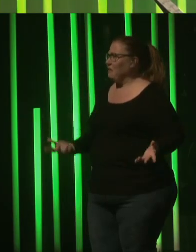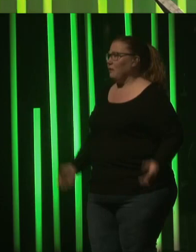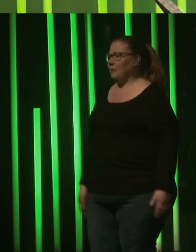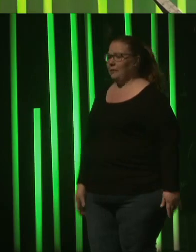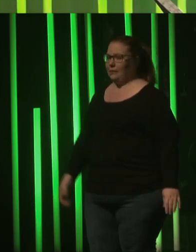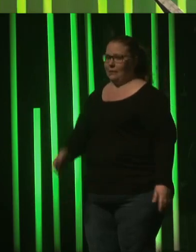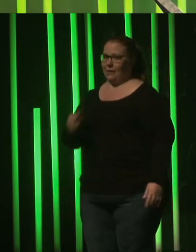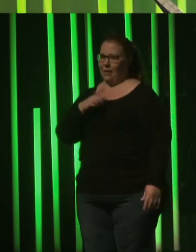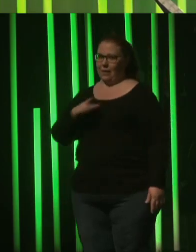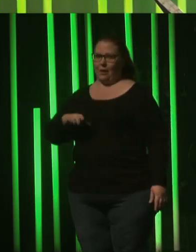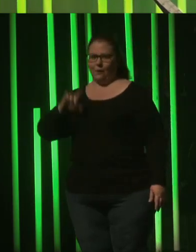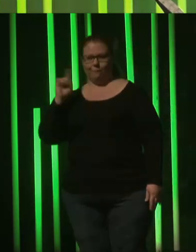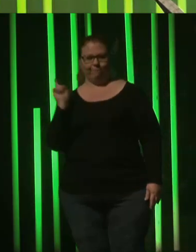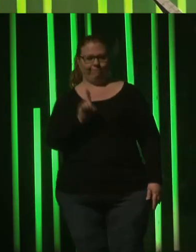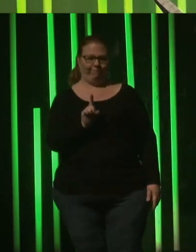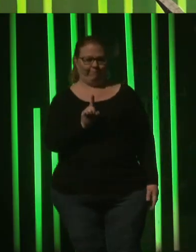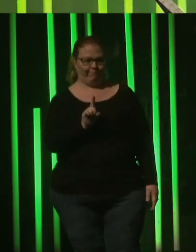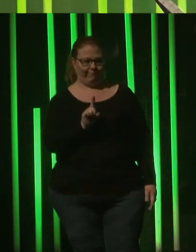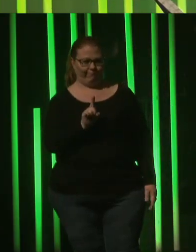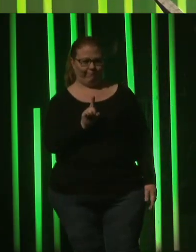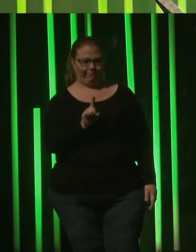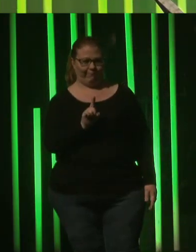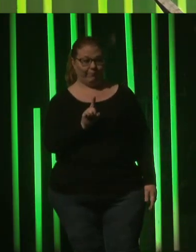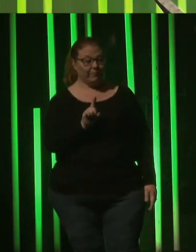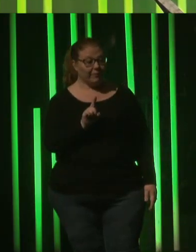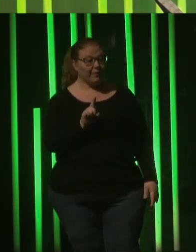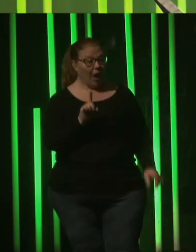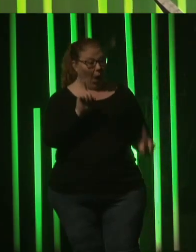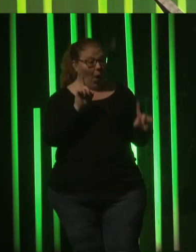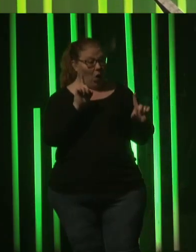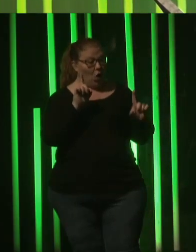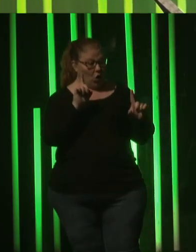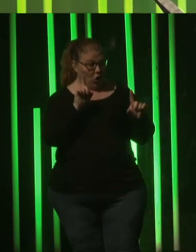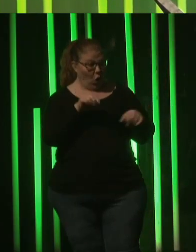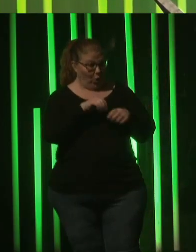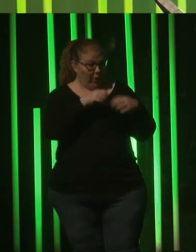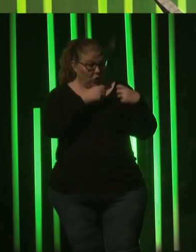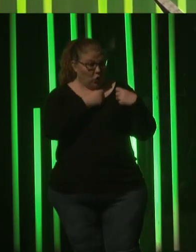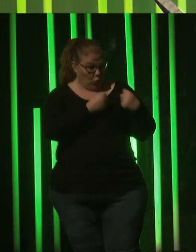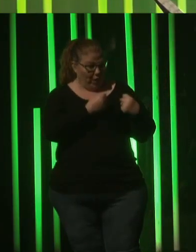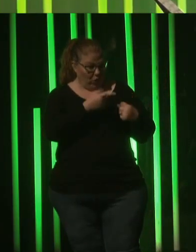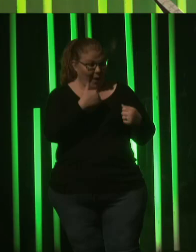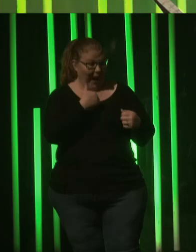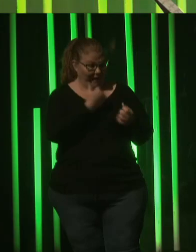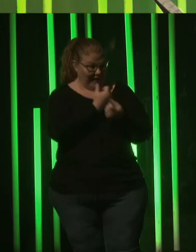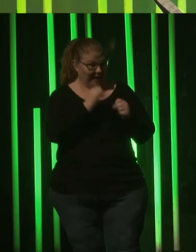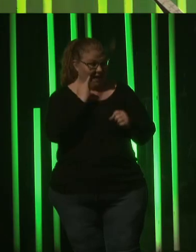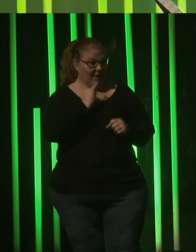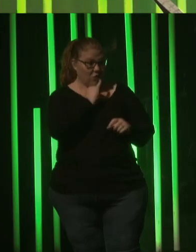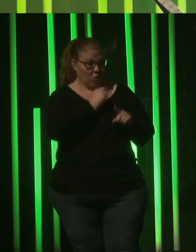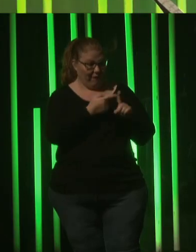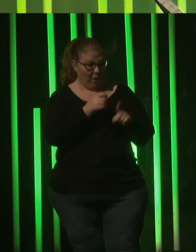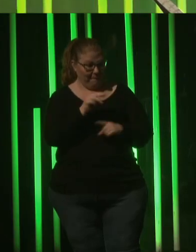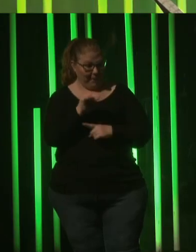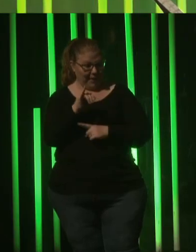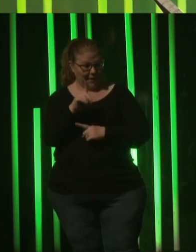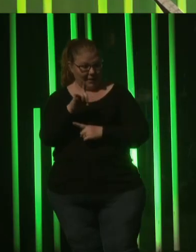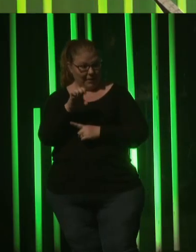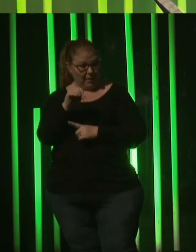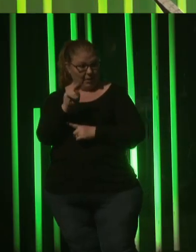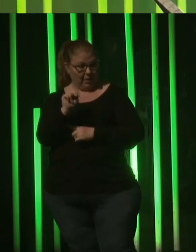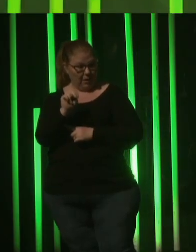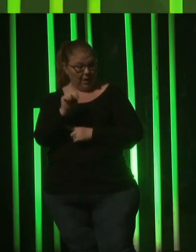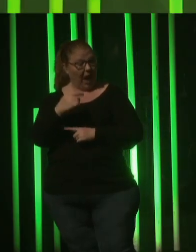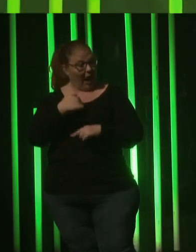Lord turned to him and said, go in the strength you have and save Israel out of Midian's hand. Am I